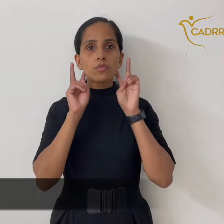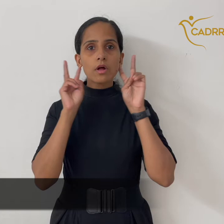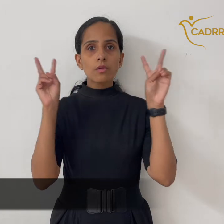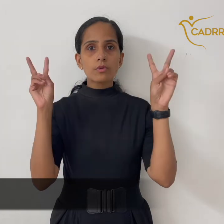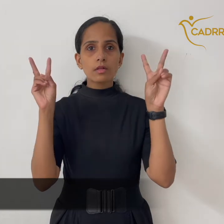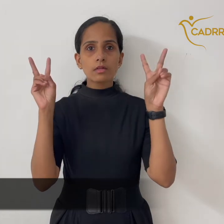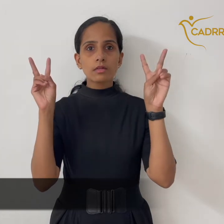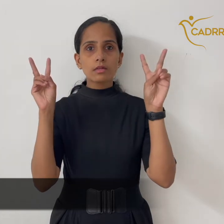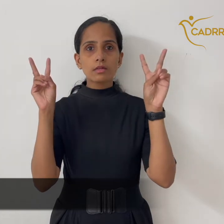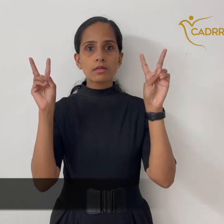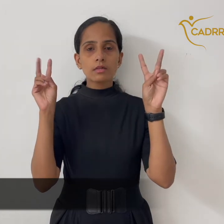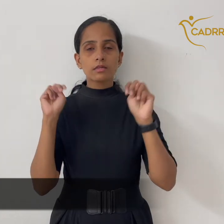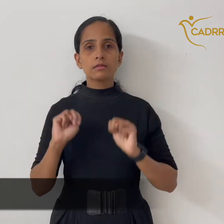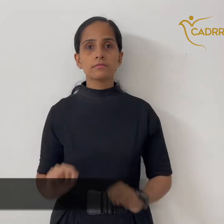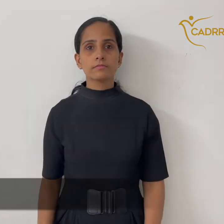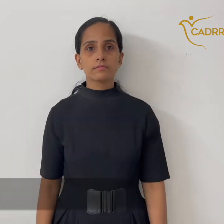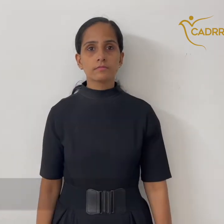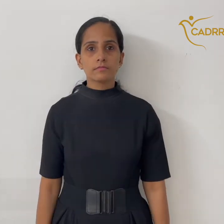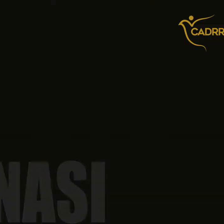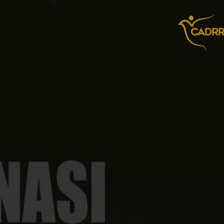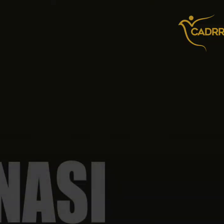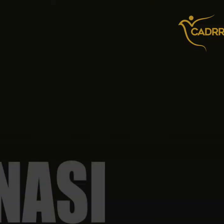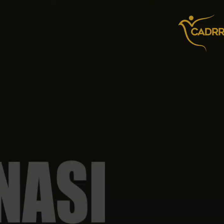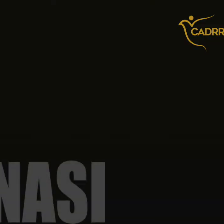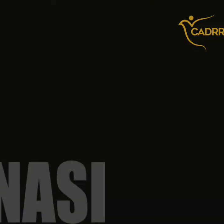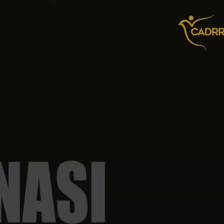Varanasi with a V.